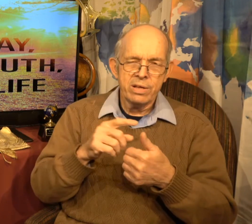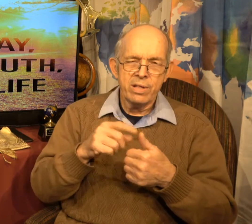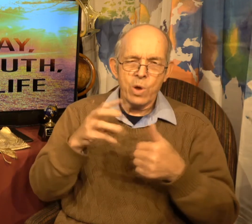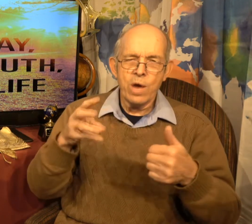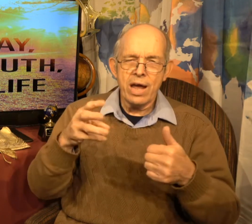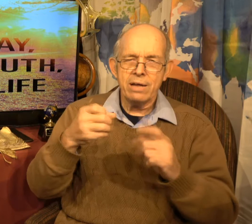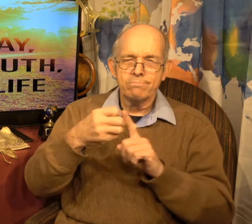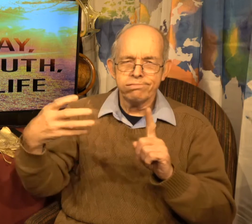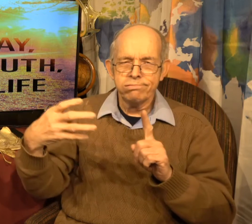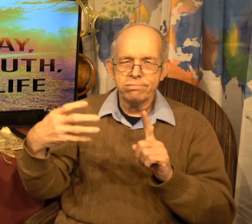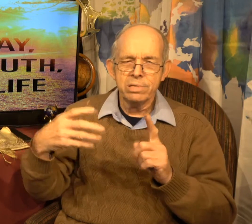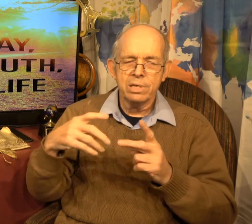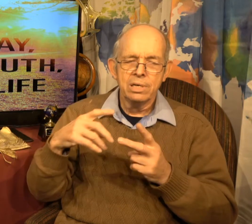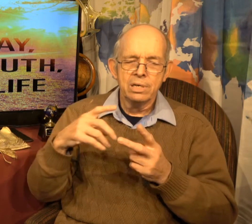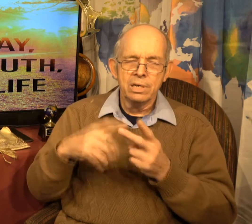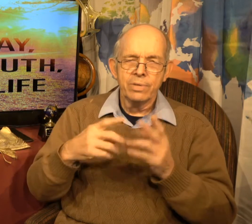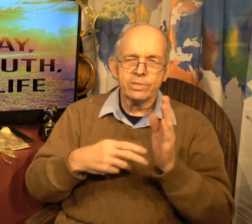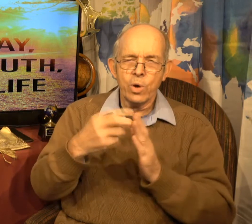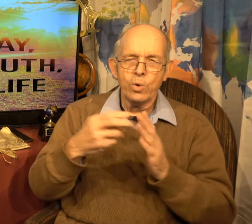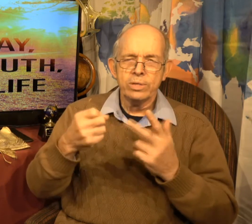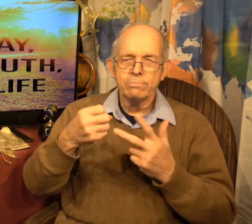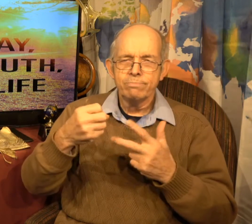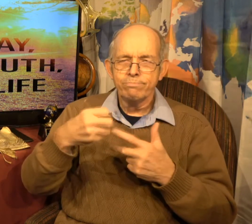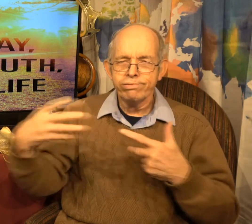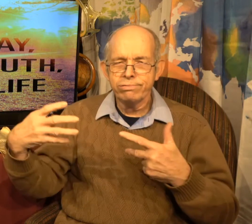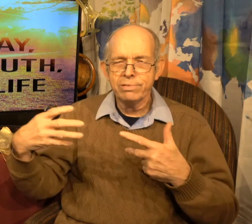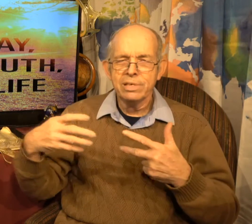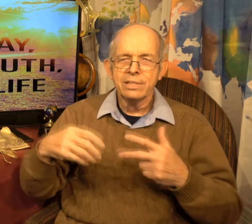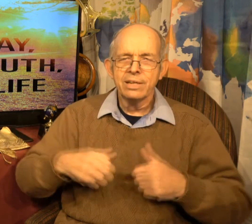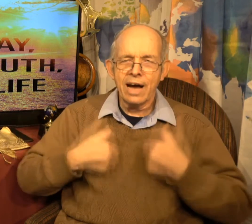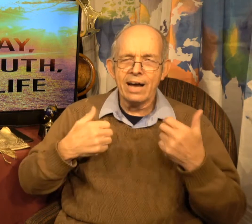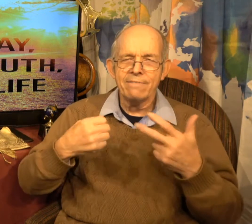The way, the truth, the life,